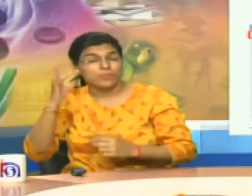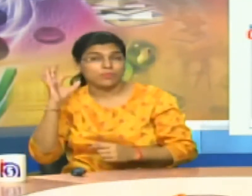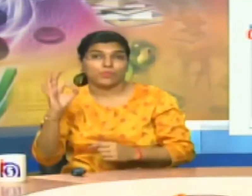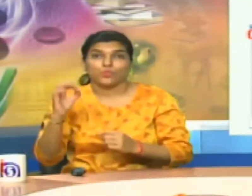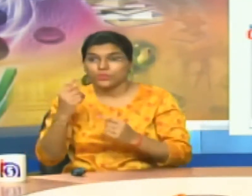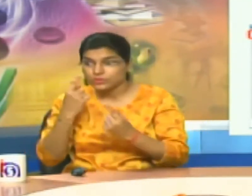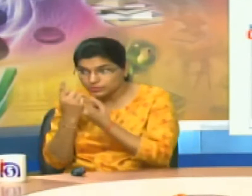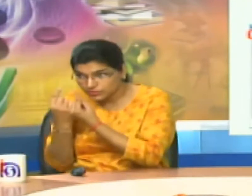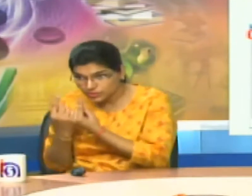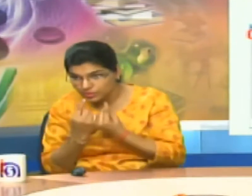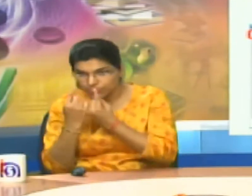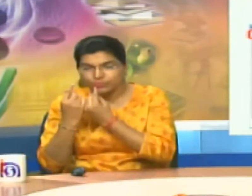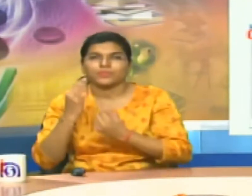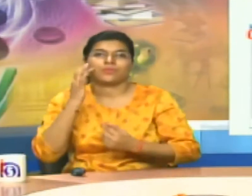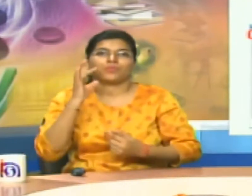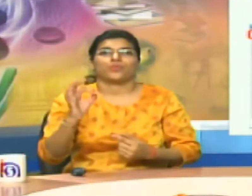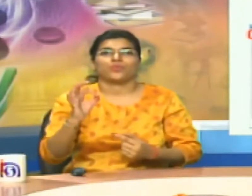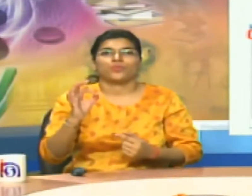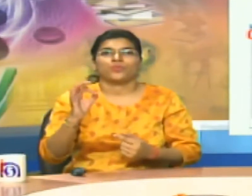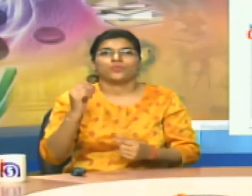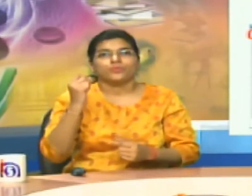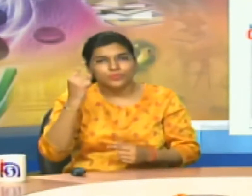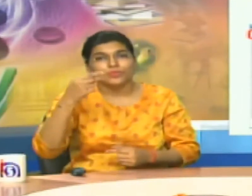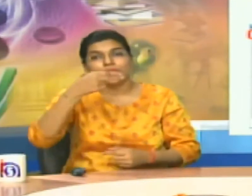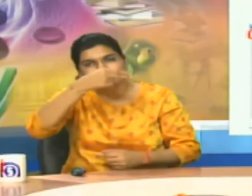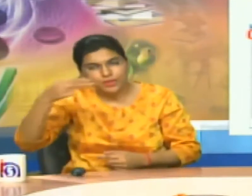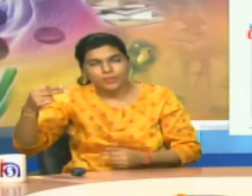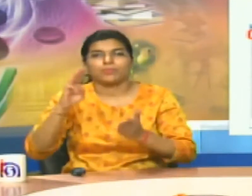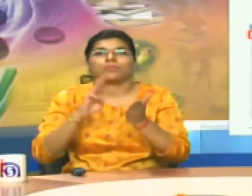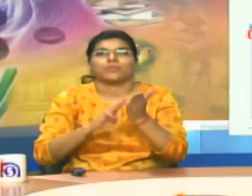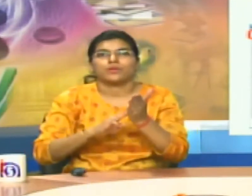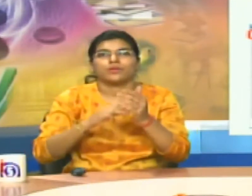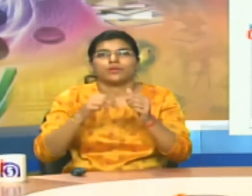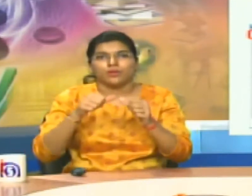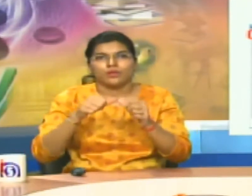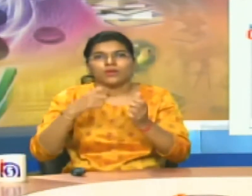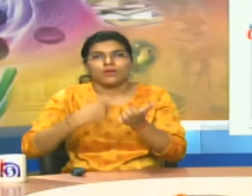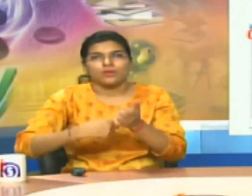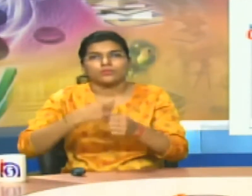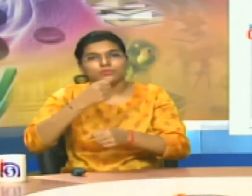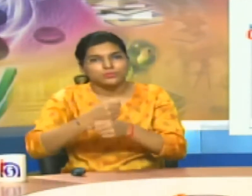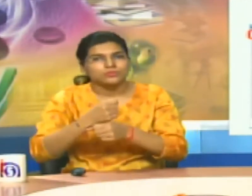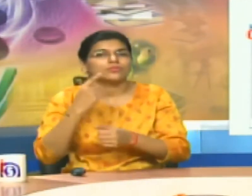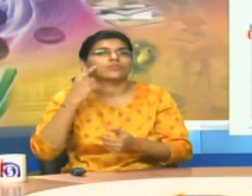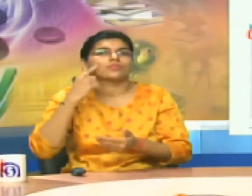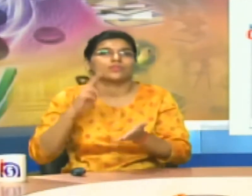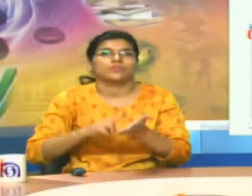on the left side of the sheet. So that is really important for us to understand this margin.